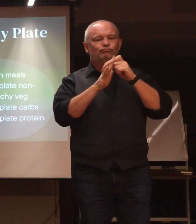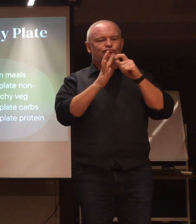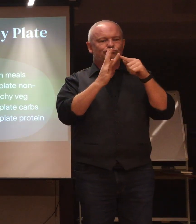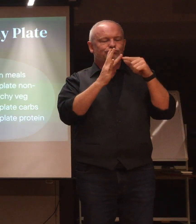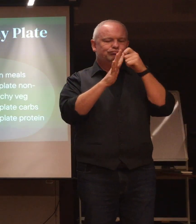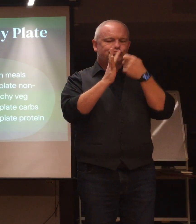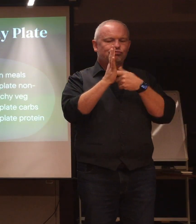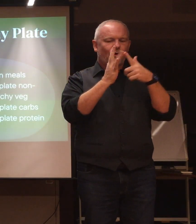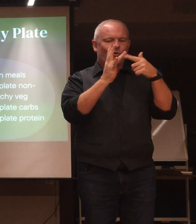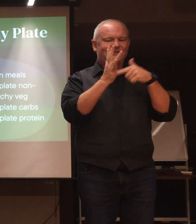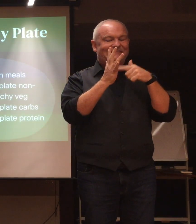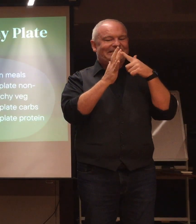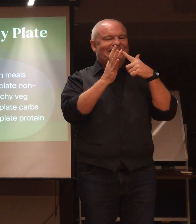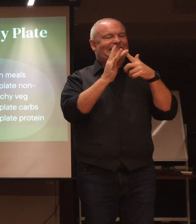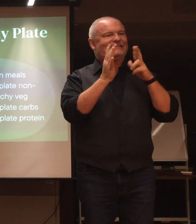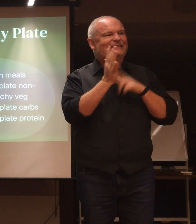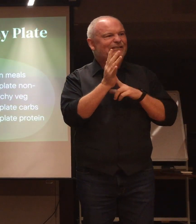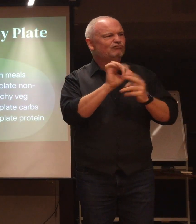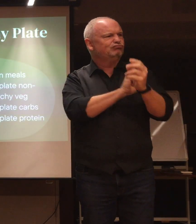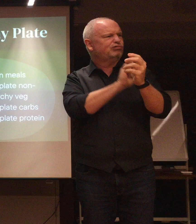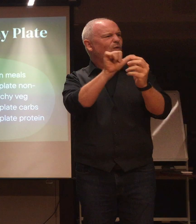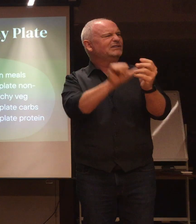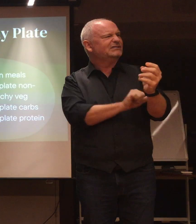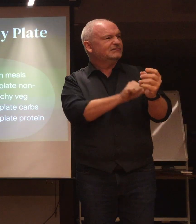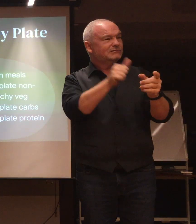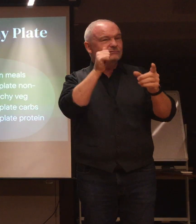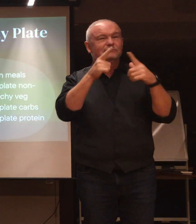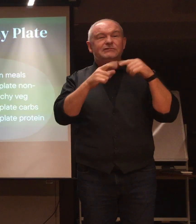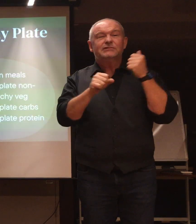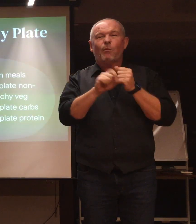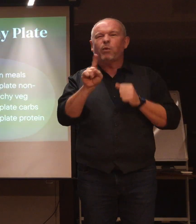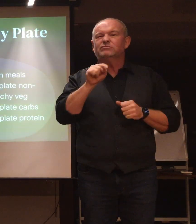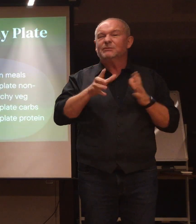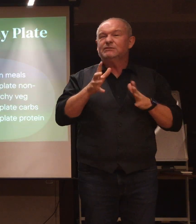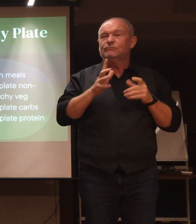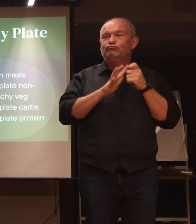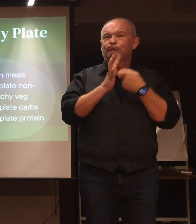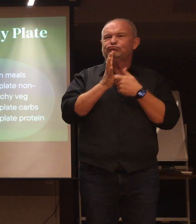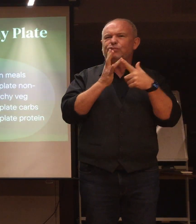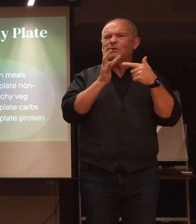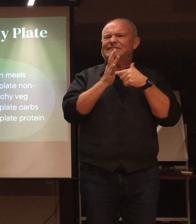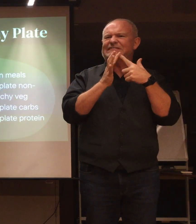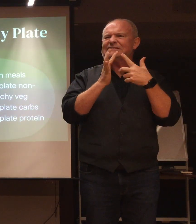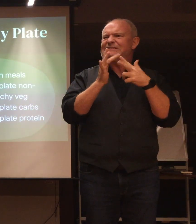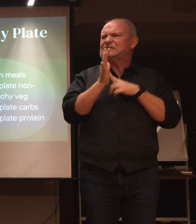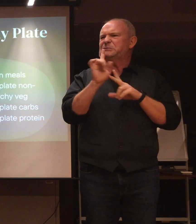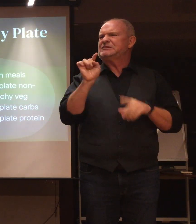protein. So can anyone give me an example of protein?